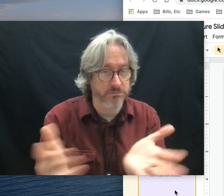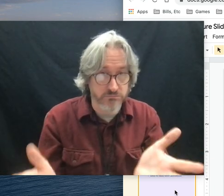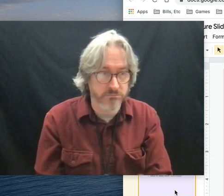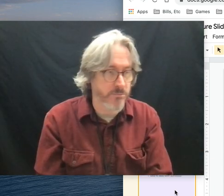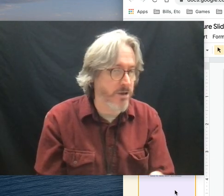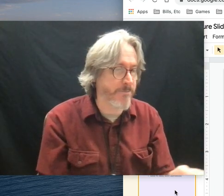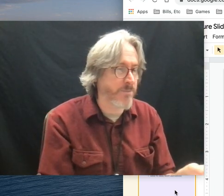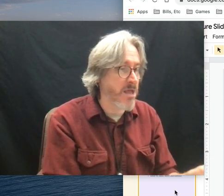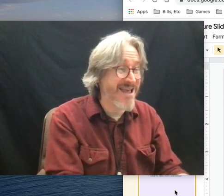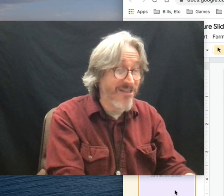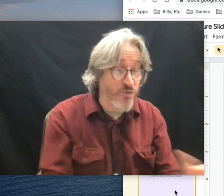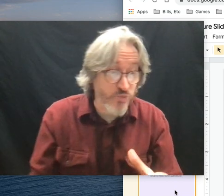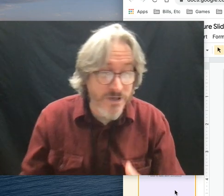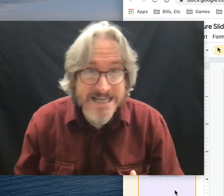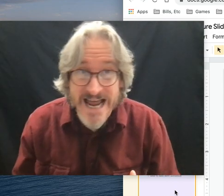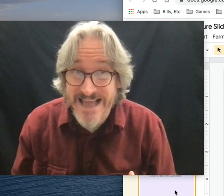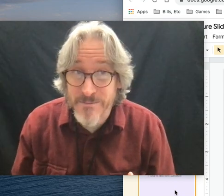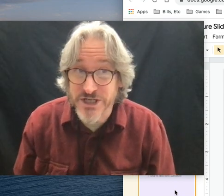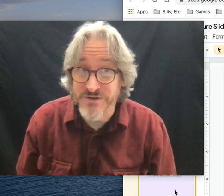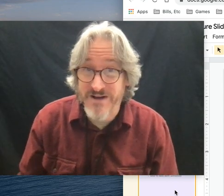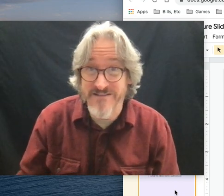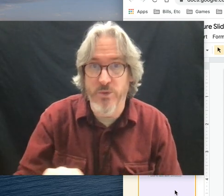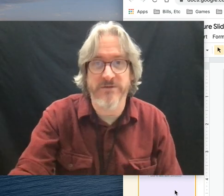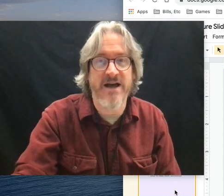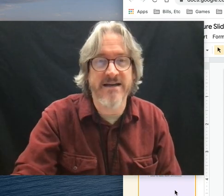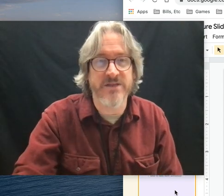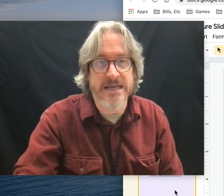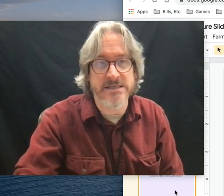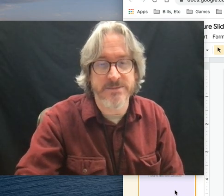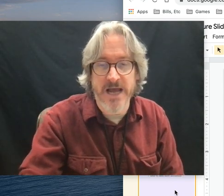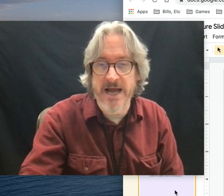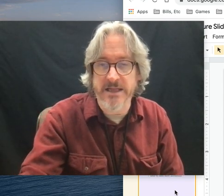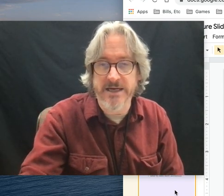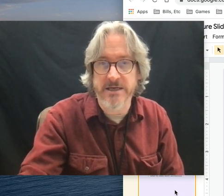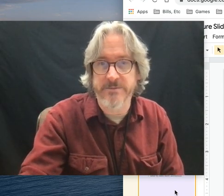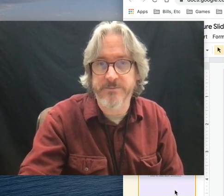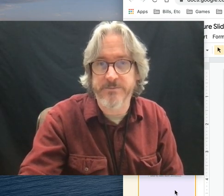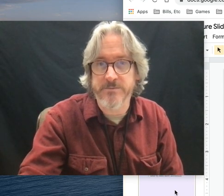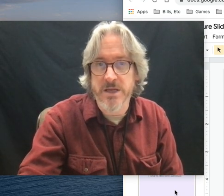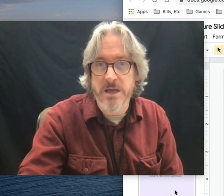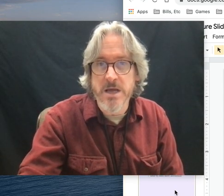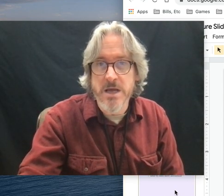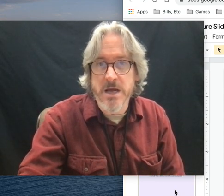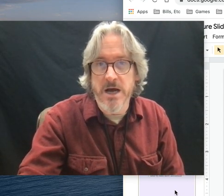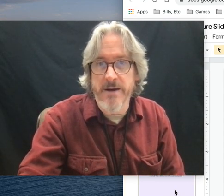How repeated? Okay. There's really not that much in 5.5 that needs to be highlighted.